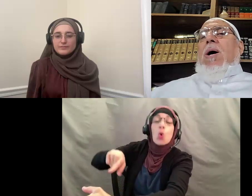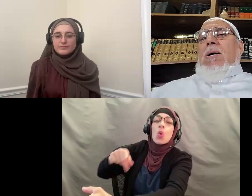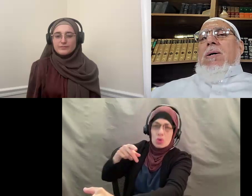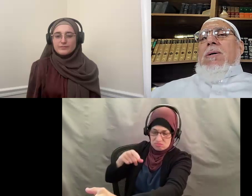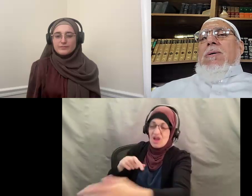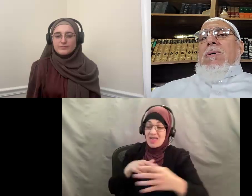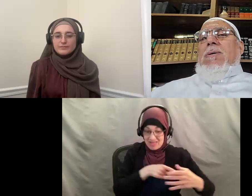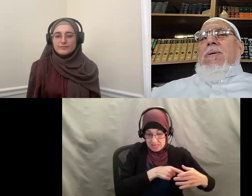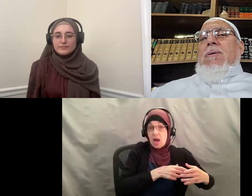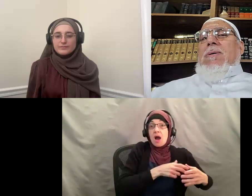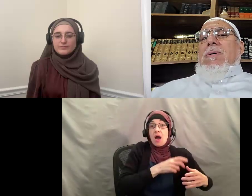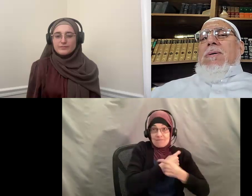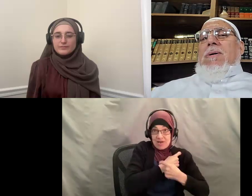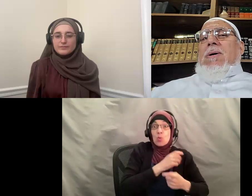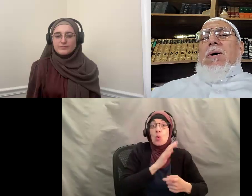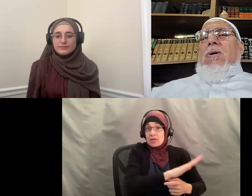the water.